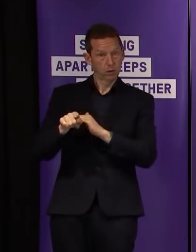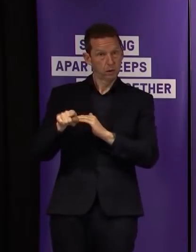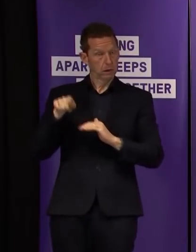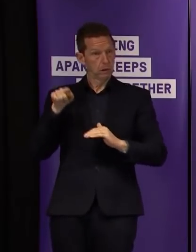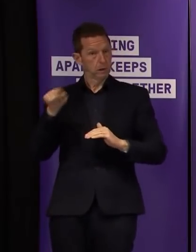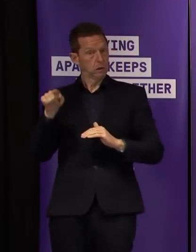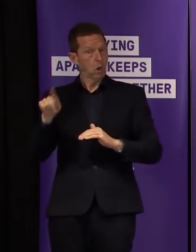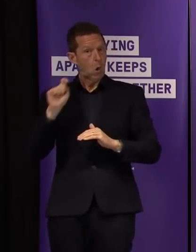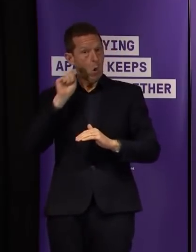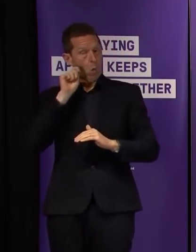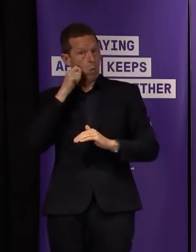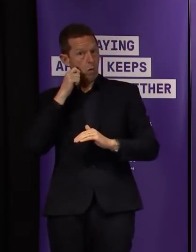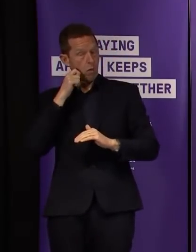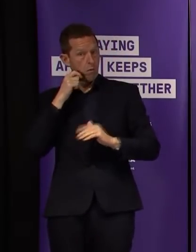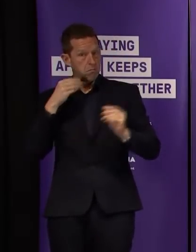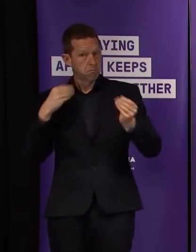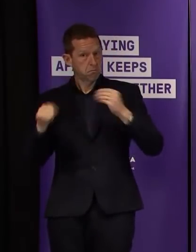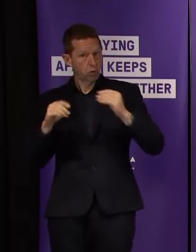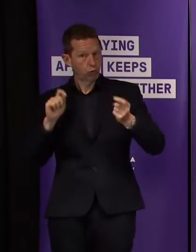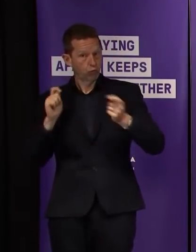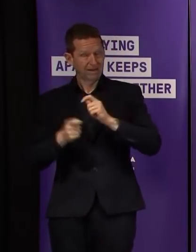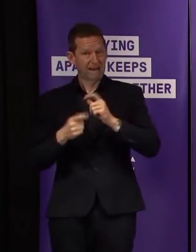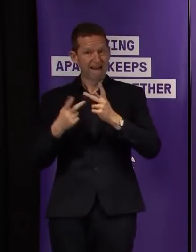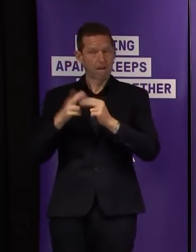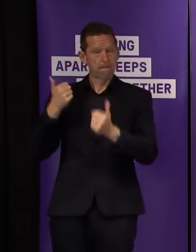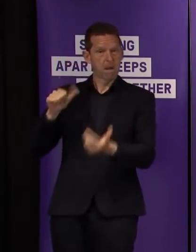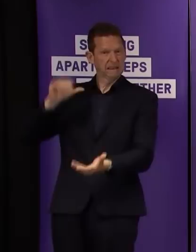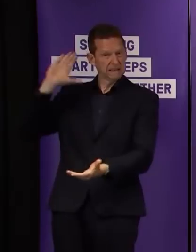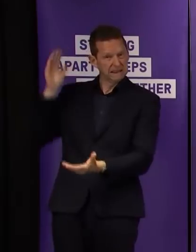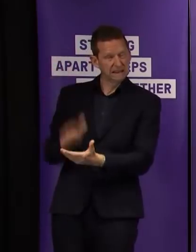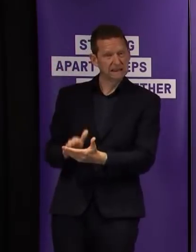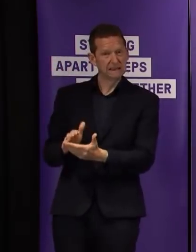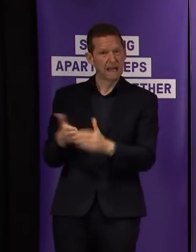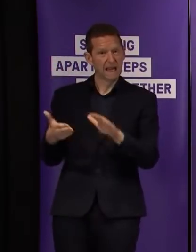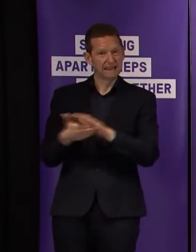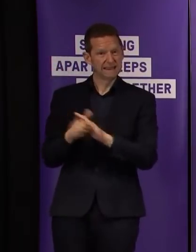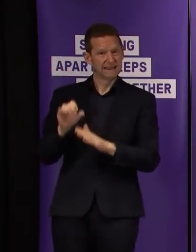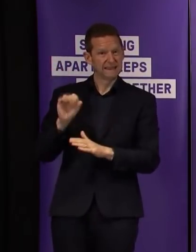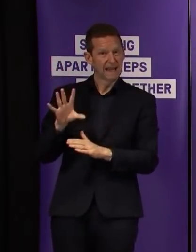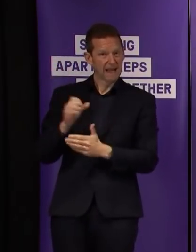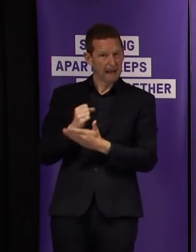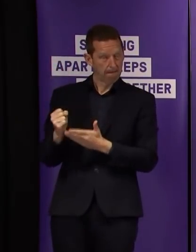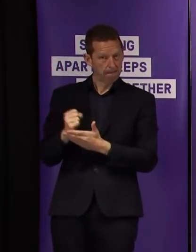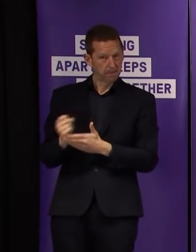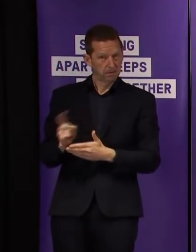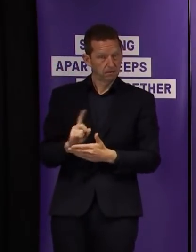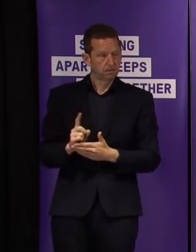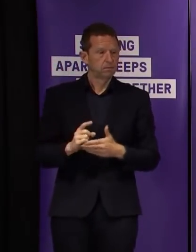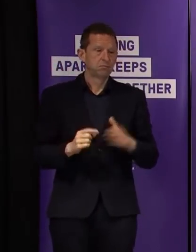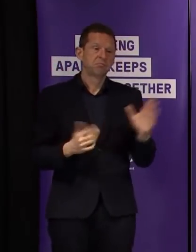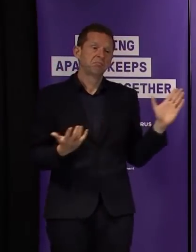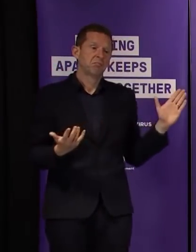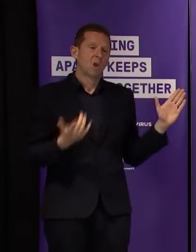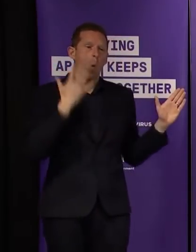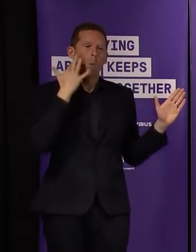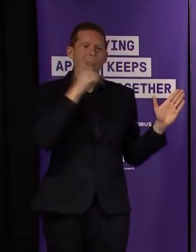be necessary with those cases down in single digits? I think when we get to that point, that's a point where we